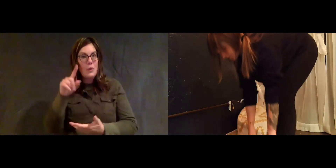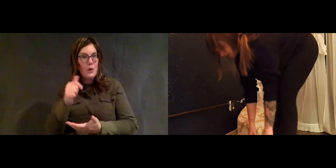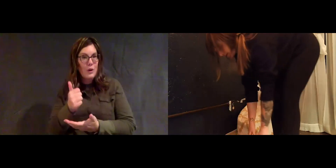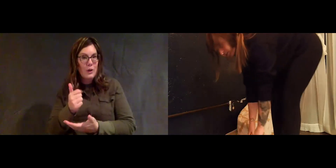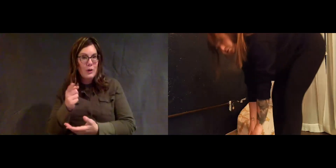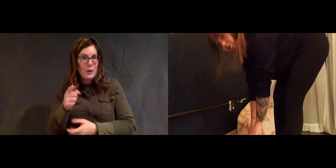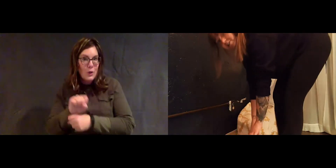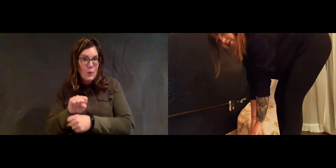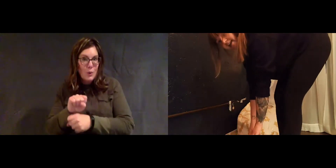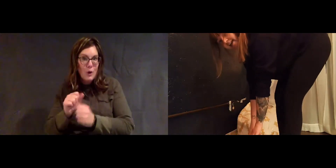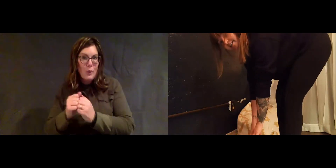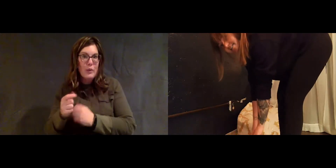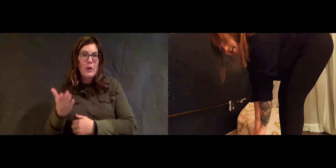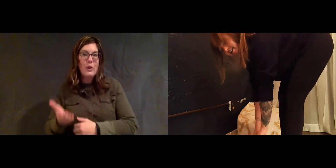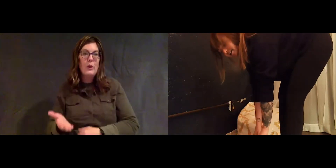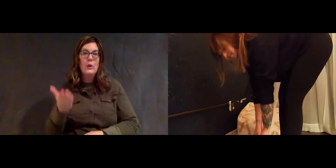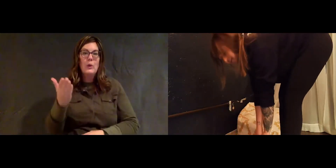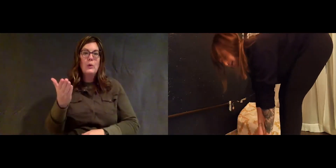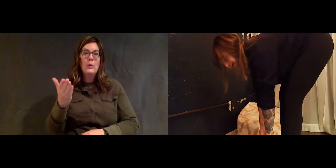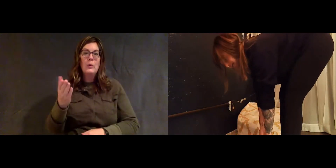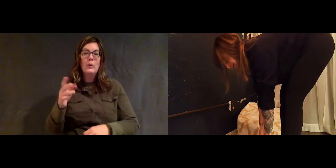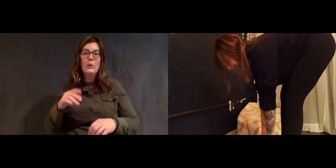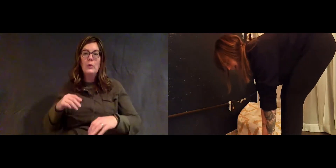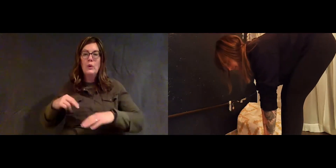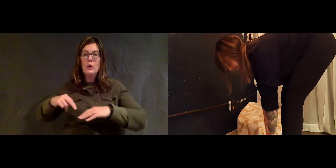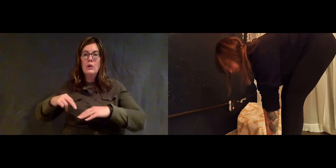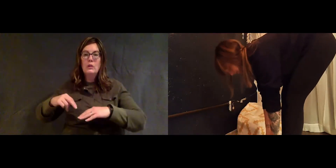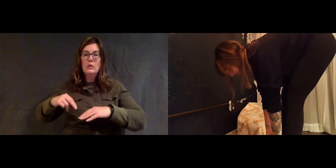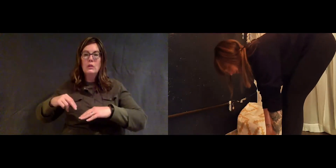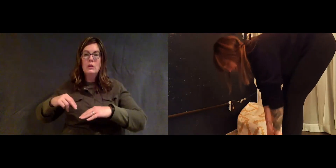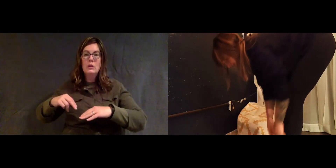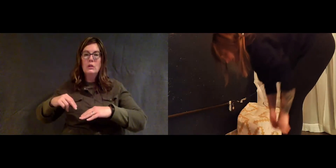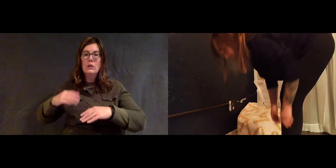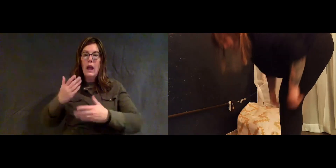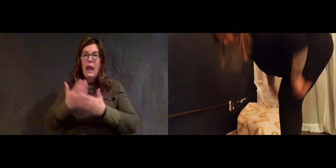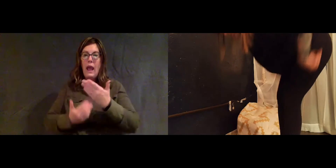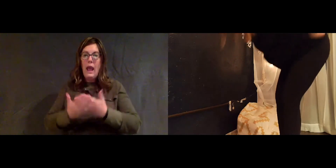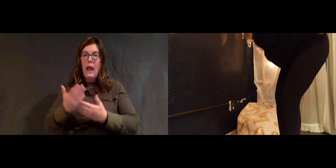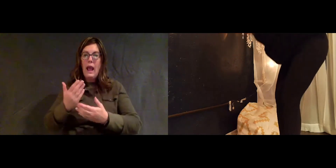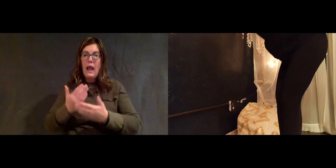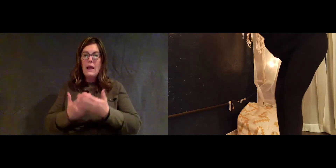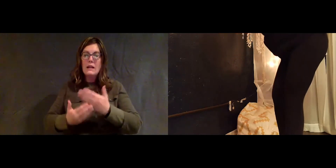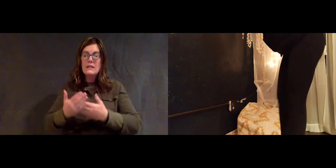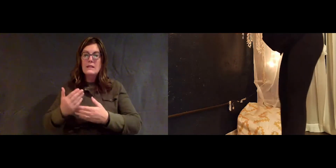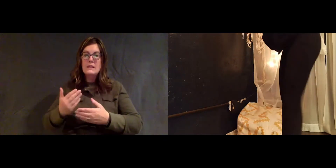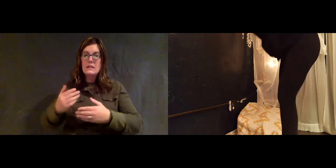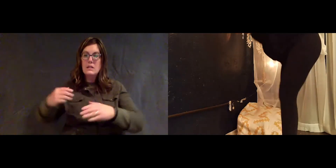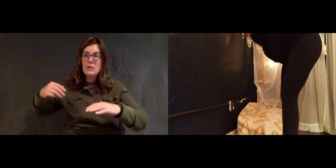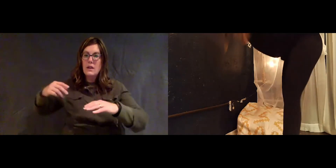up toward your hands so that you're in this kind of forward fold shape.